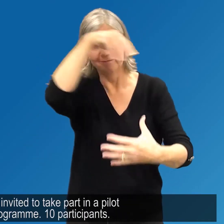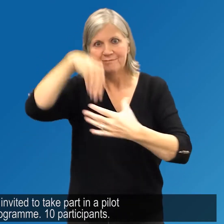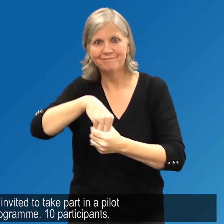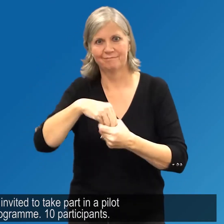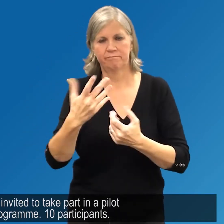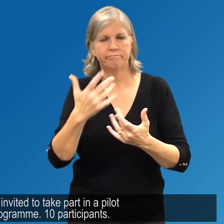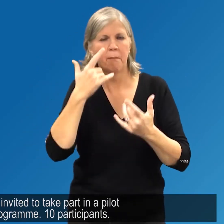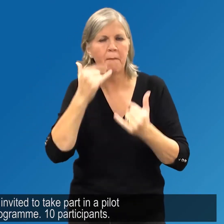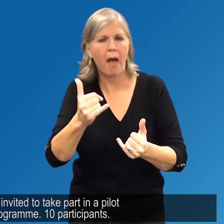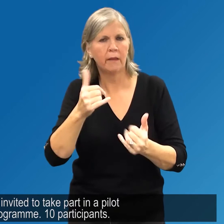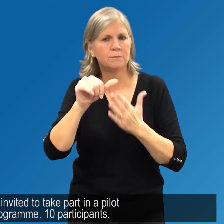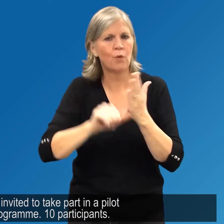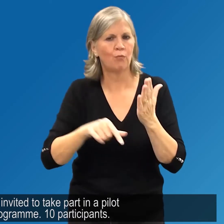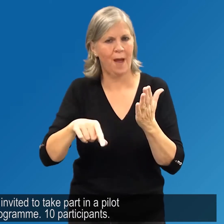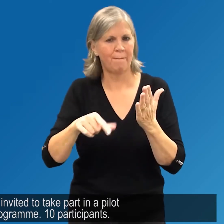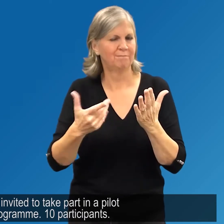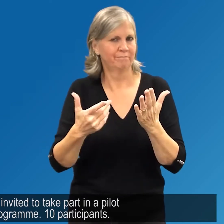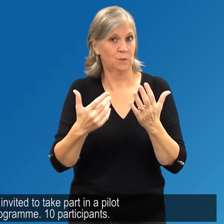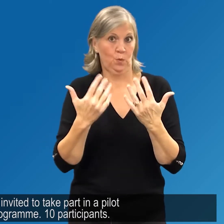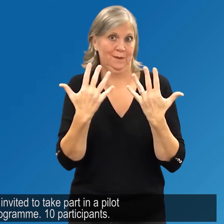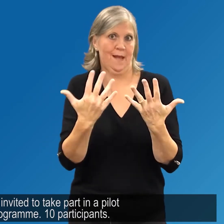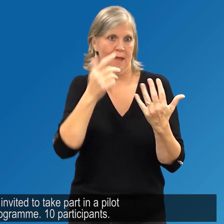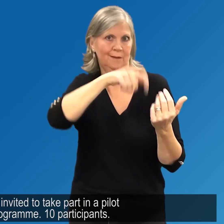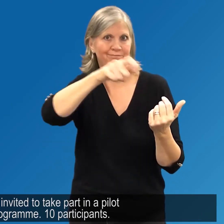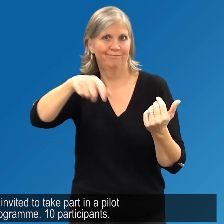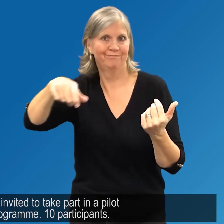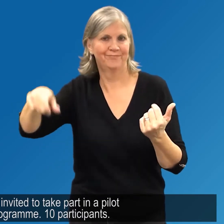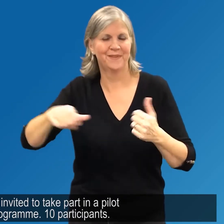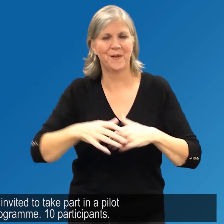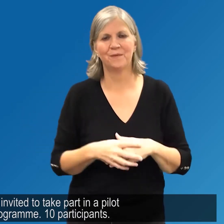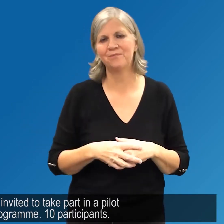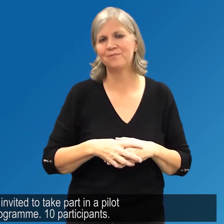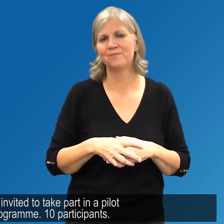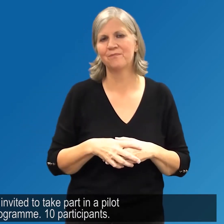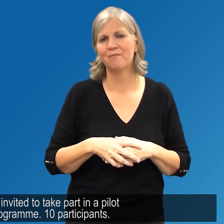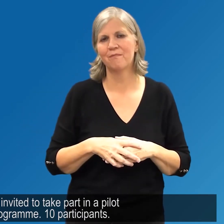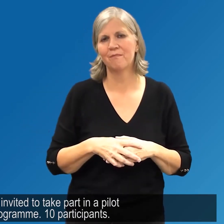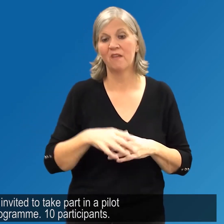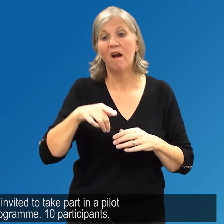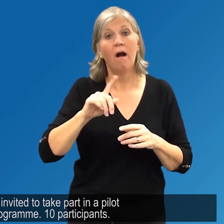a pilot programme. 10 participants.